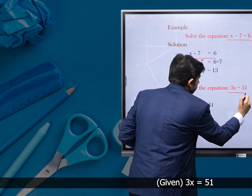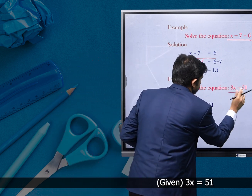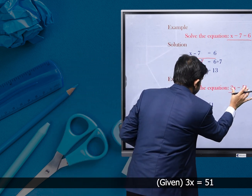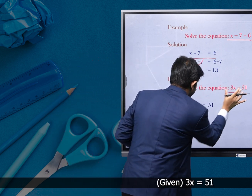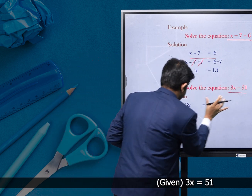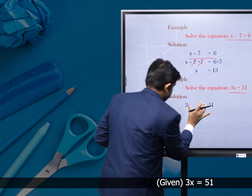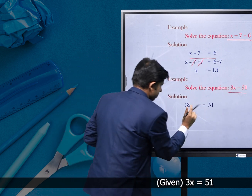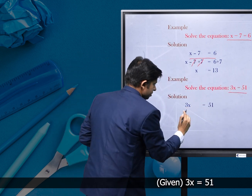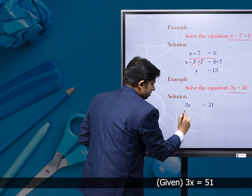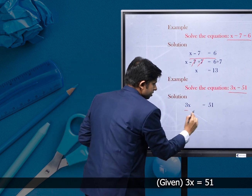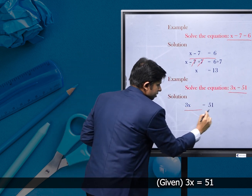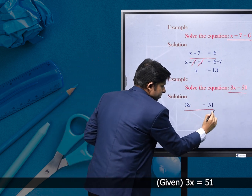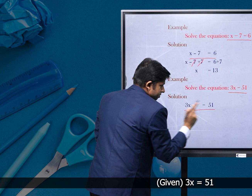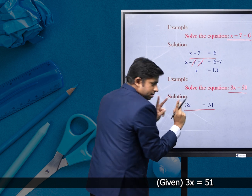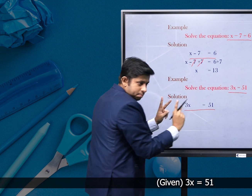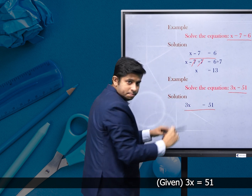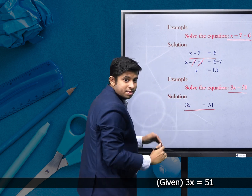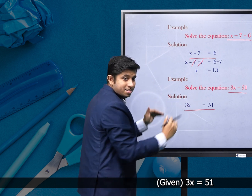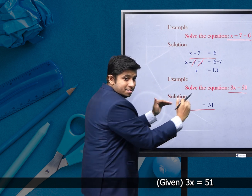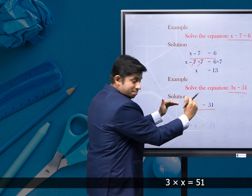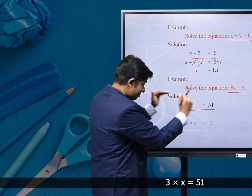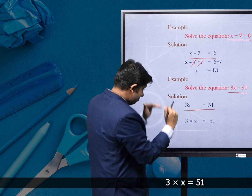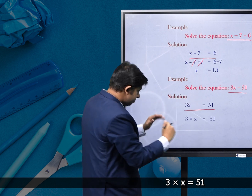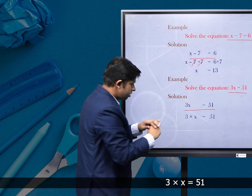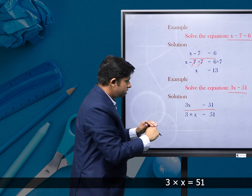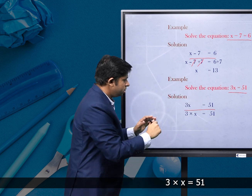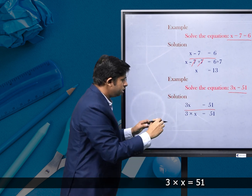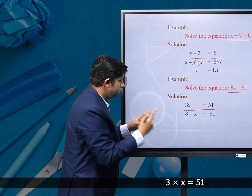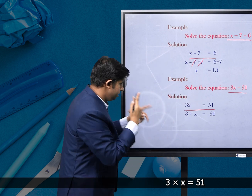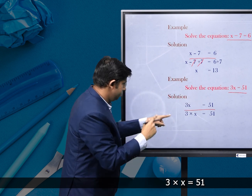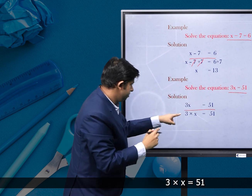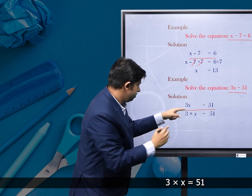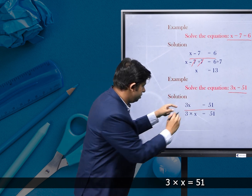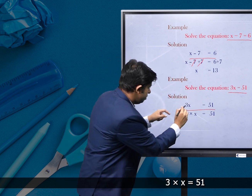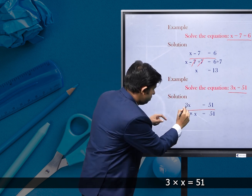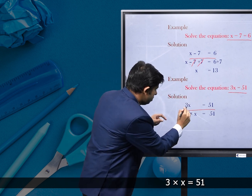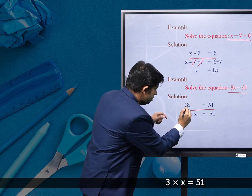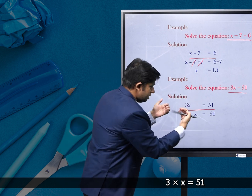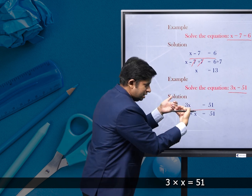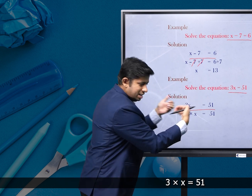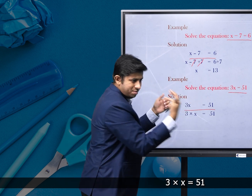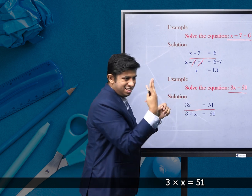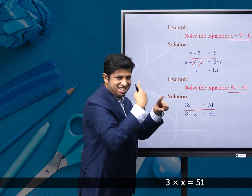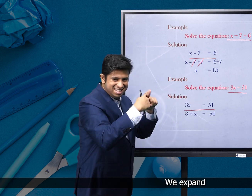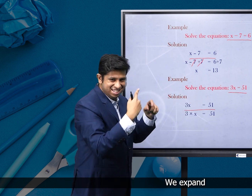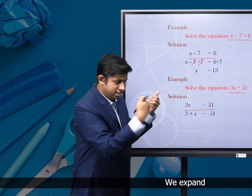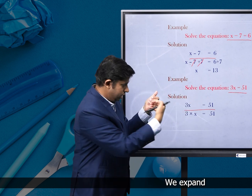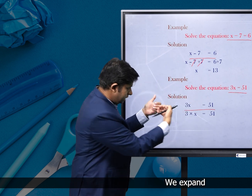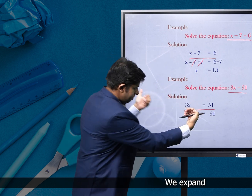Given 3x is equal to 51, 3 into x is equal to 51. We